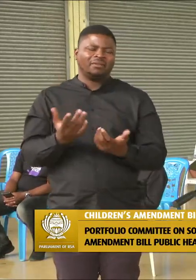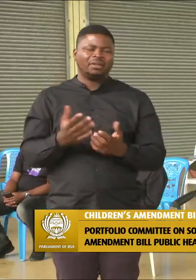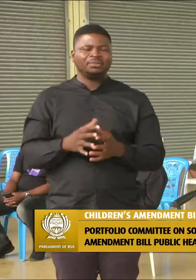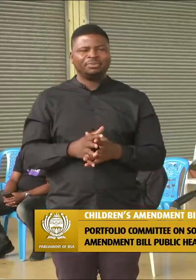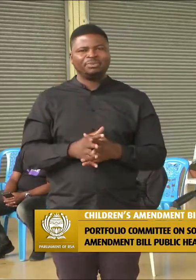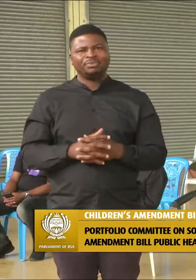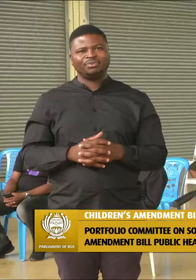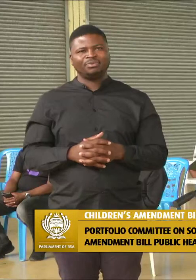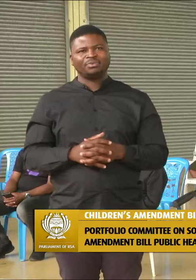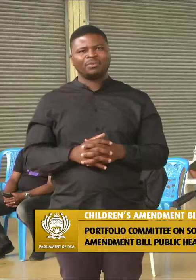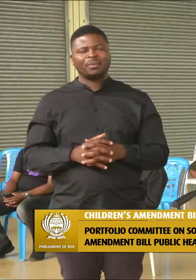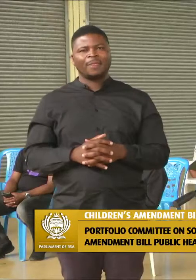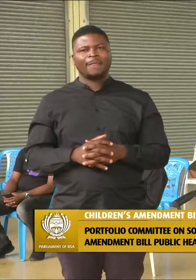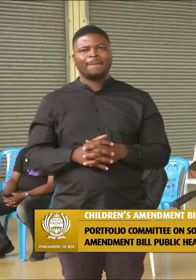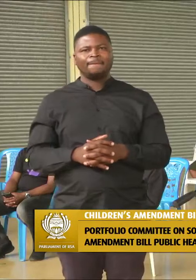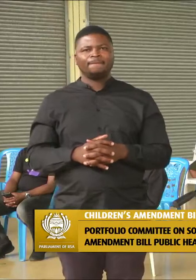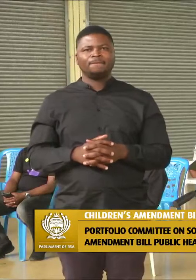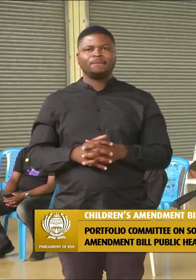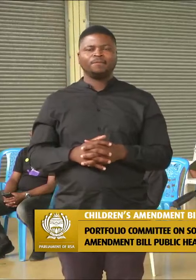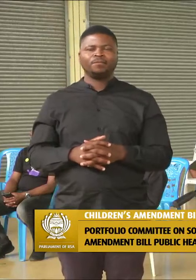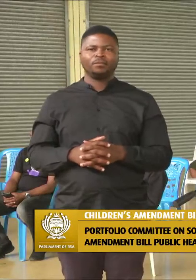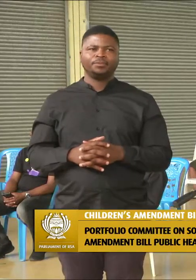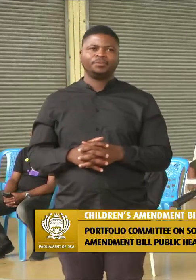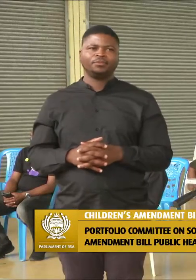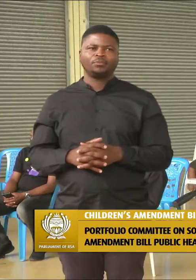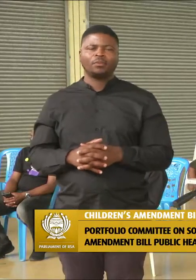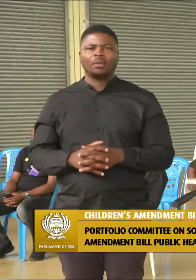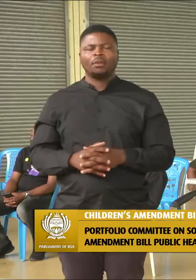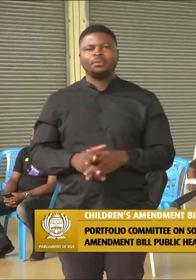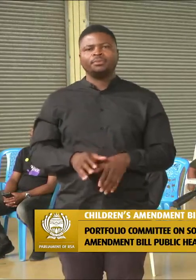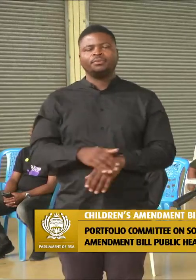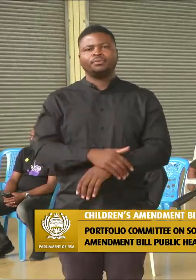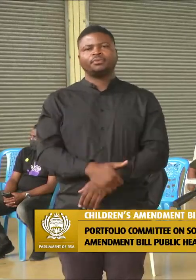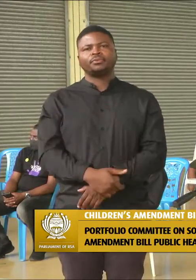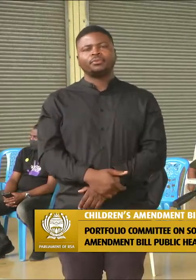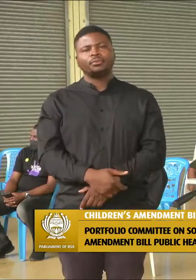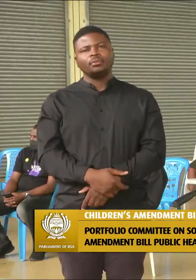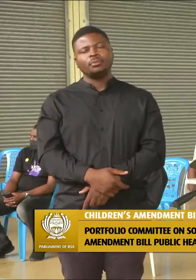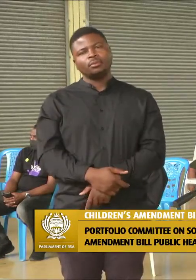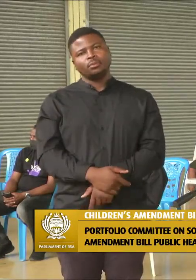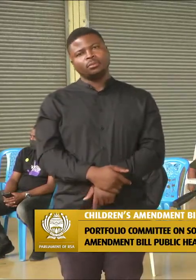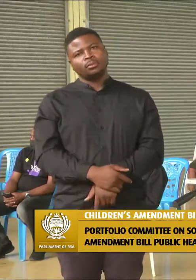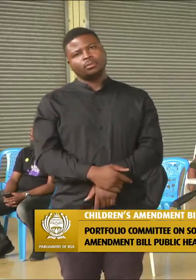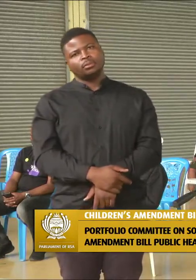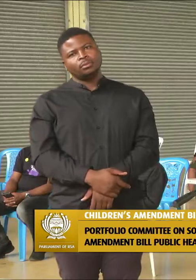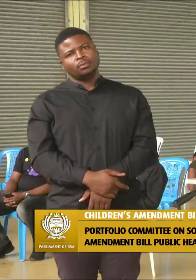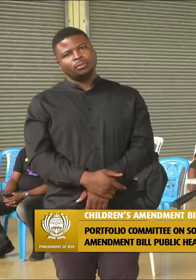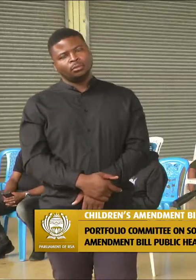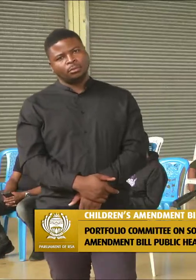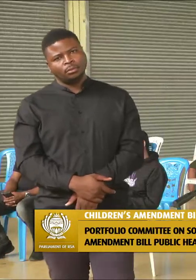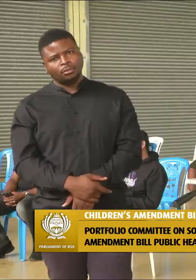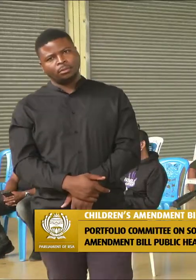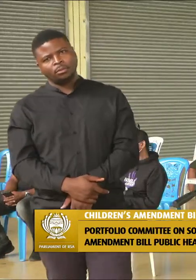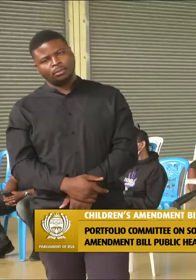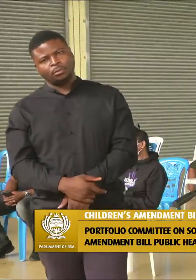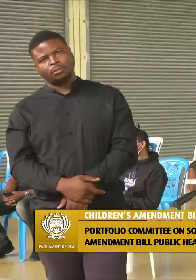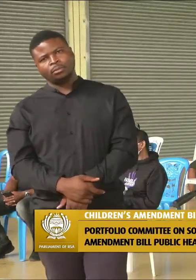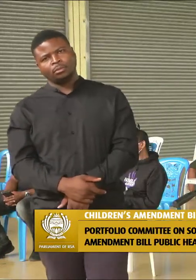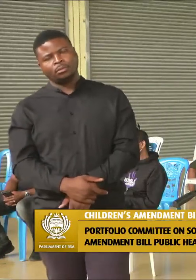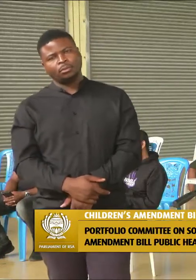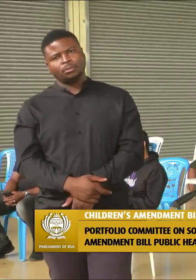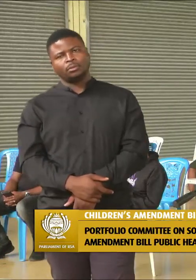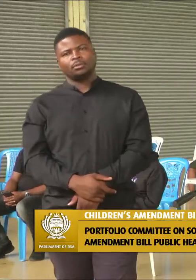able to assess children as they come to their ECD and be able to recognize that